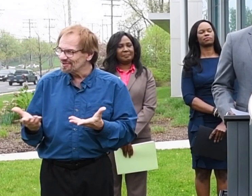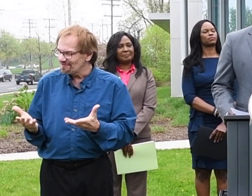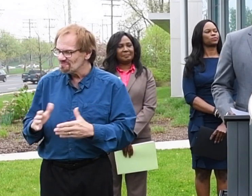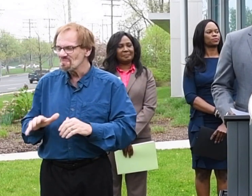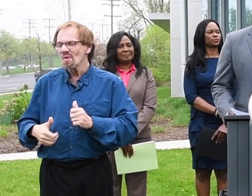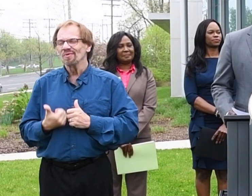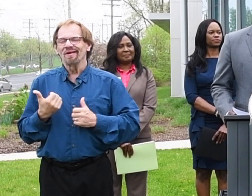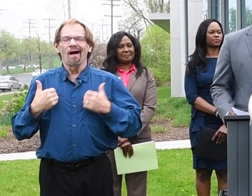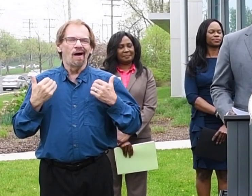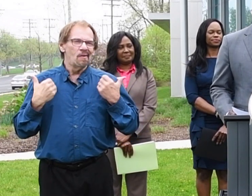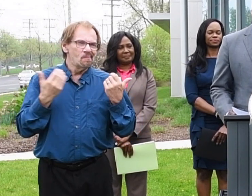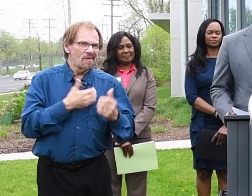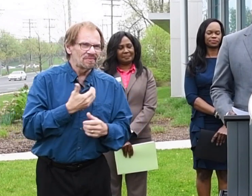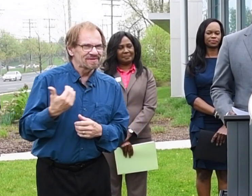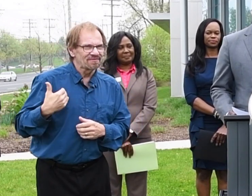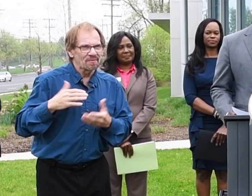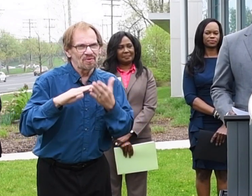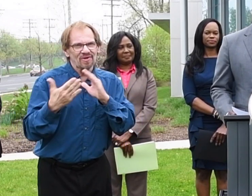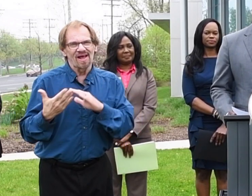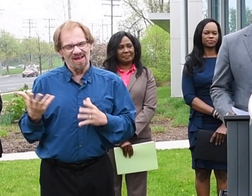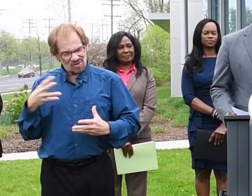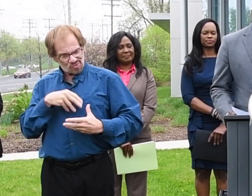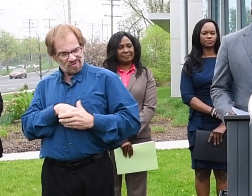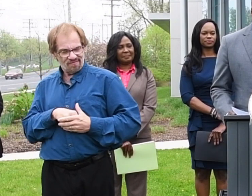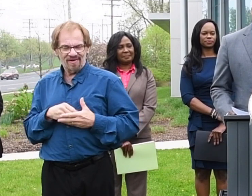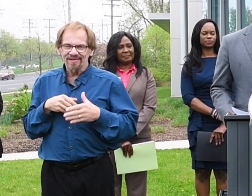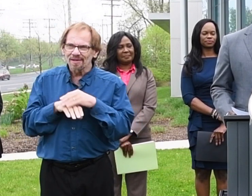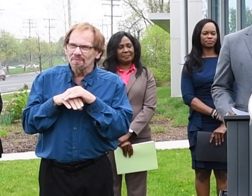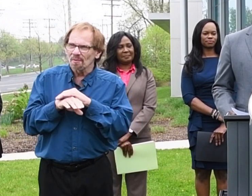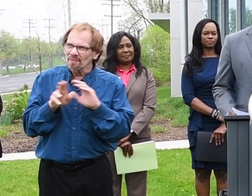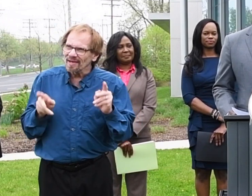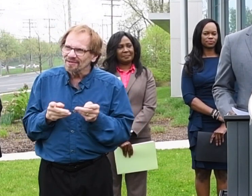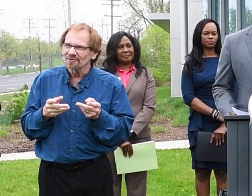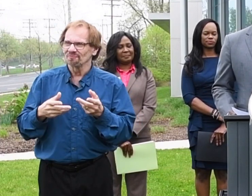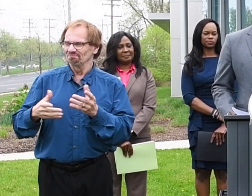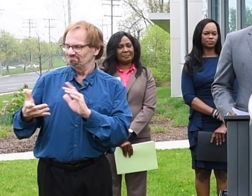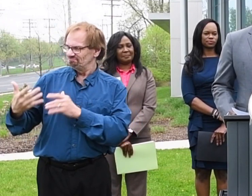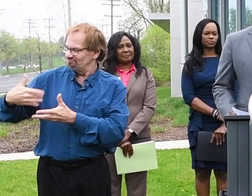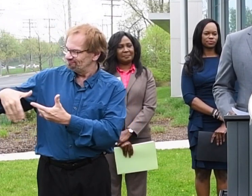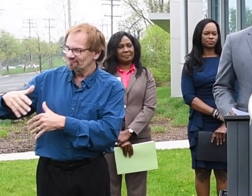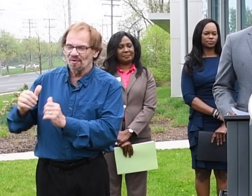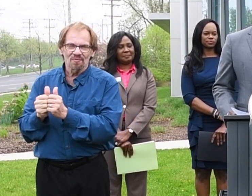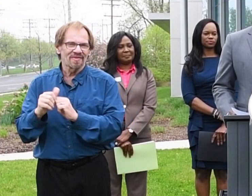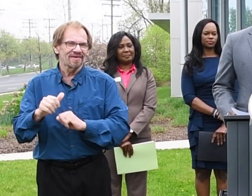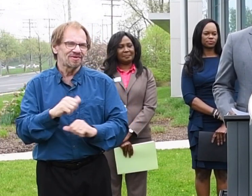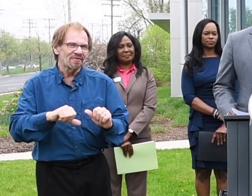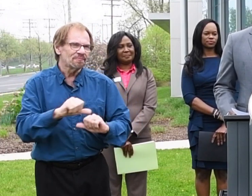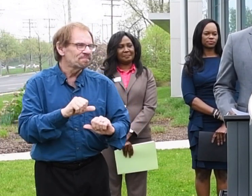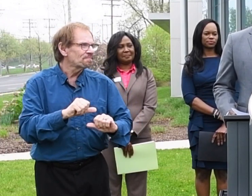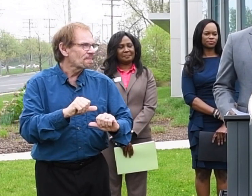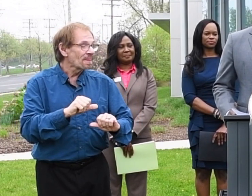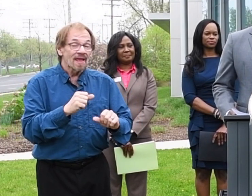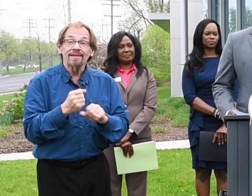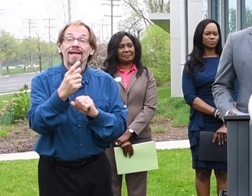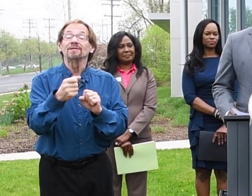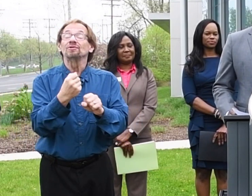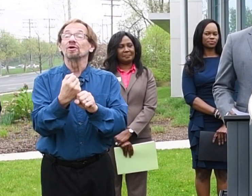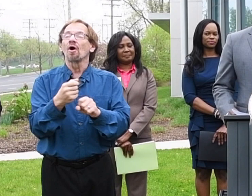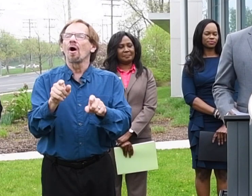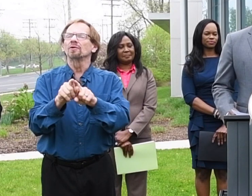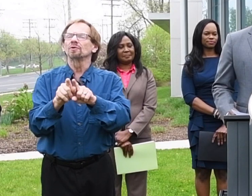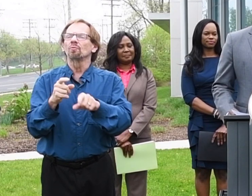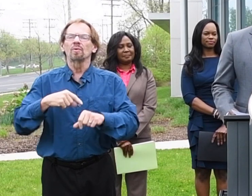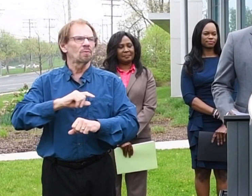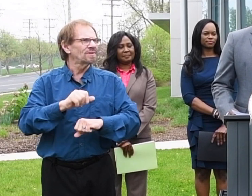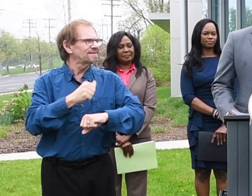community an inclusive and accessible place to connect with their peers. And next year, we'll also